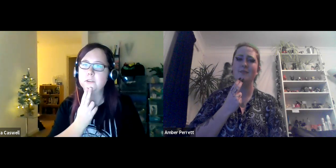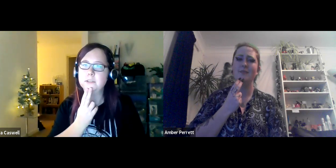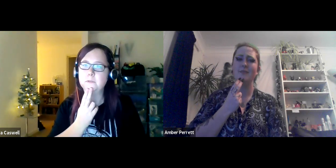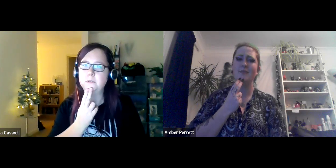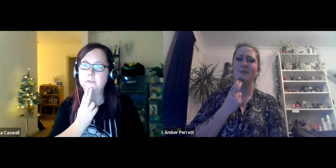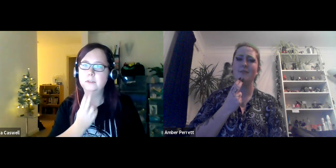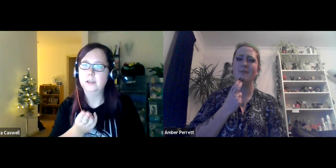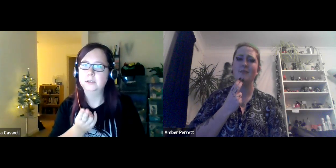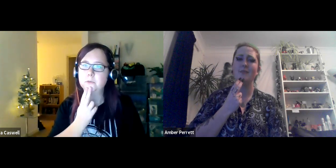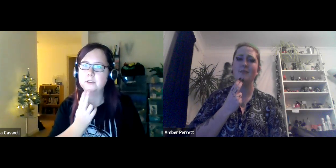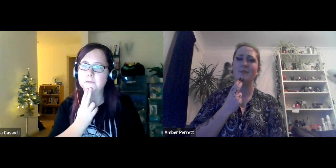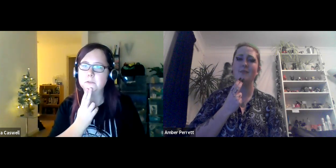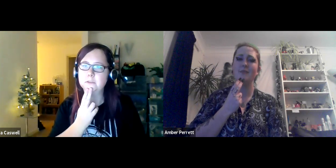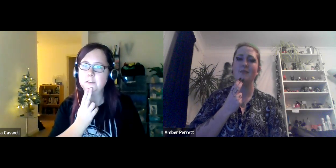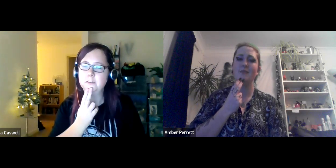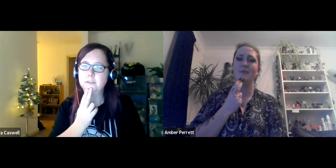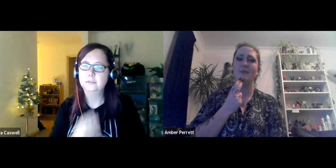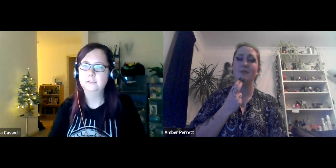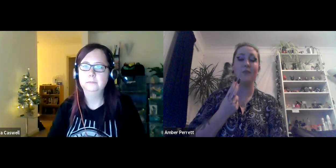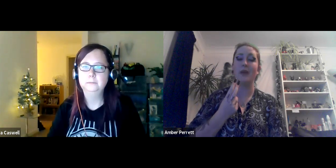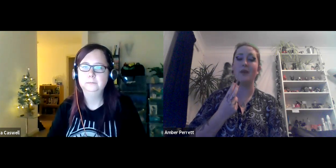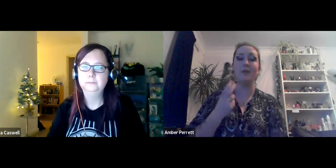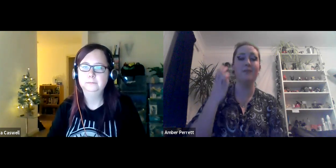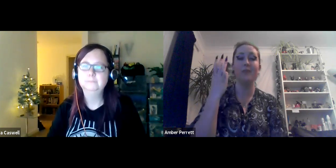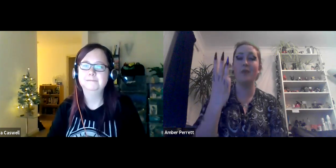Once for and twice for. Whatever.